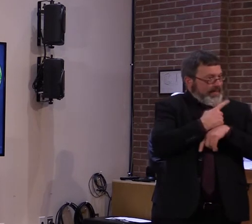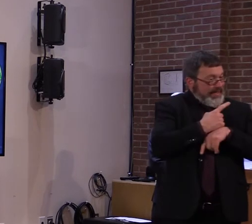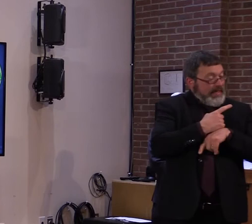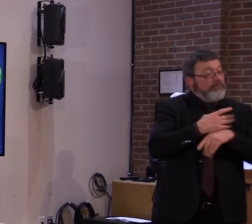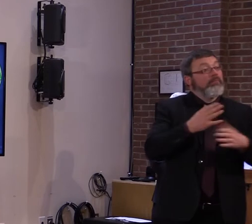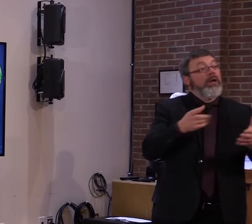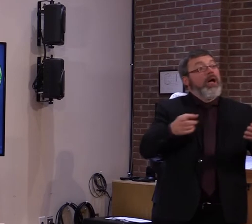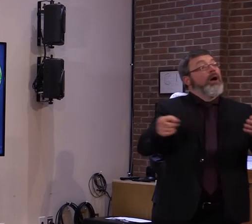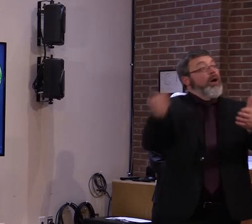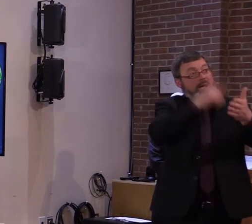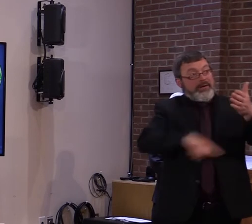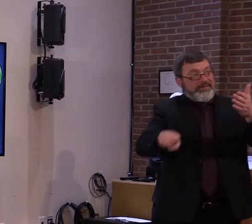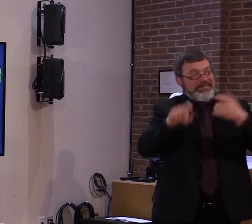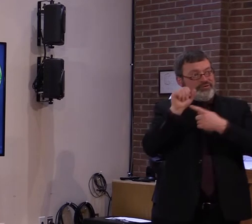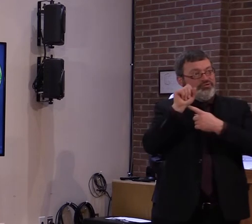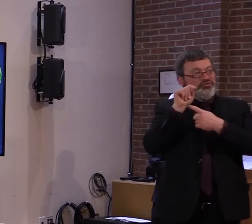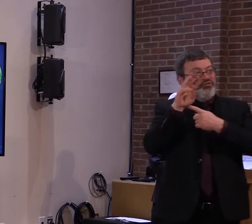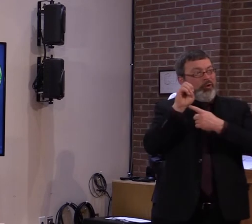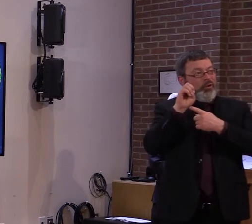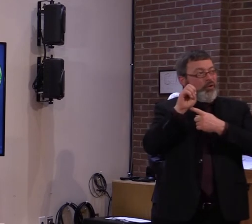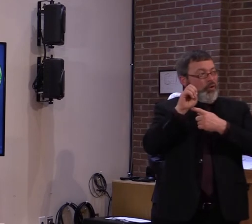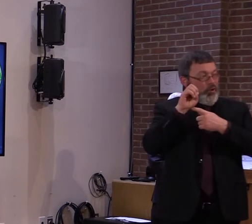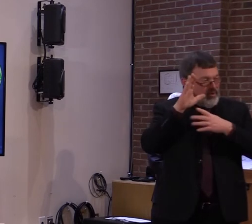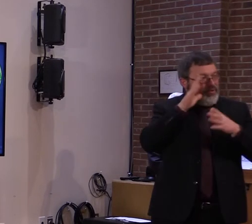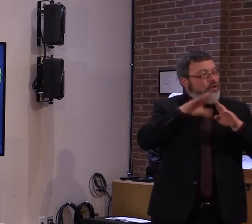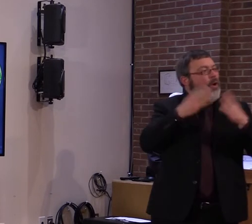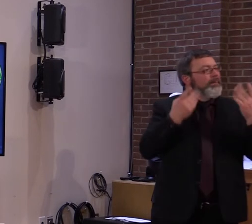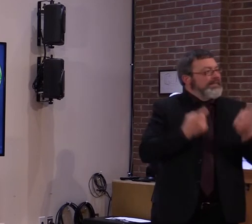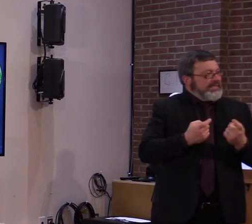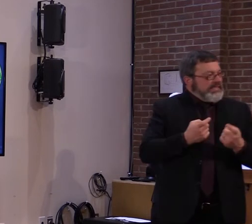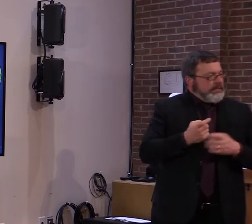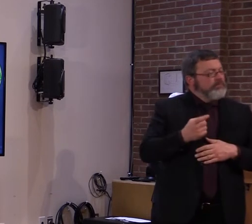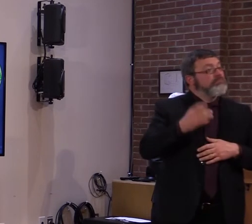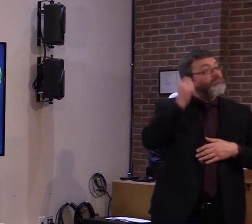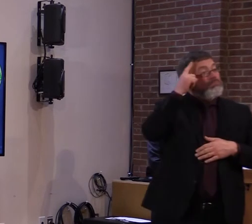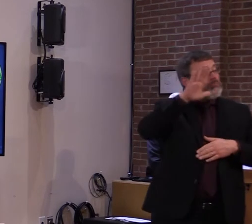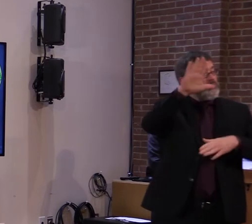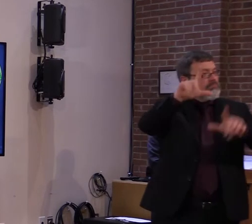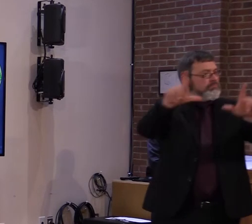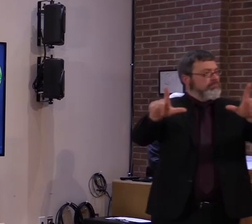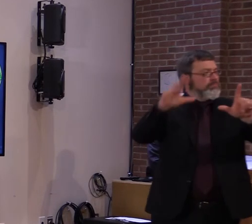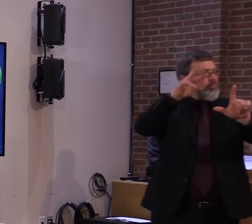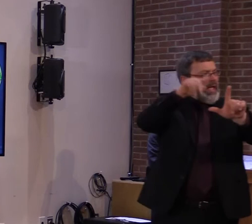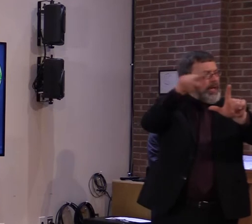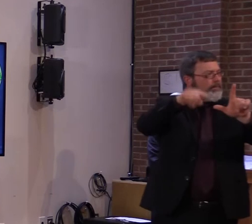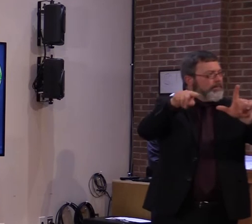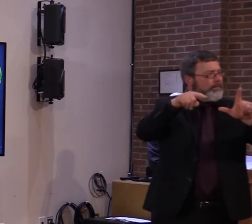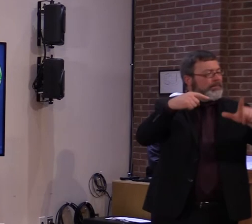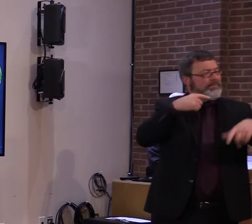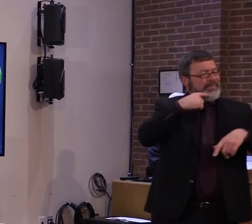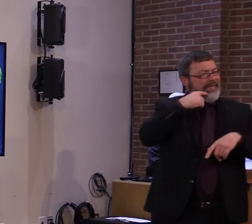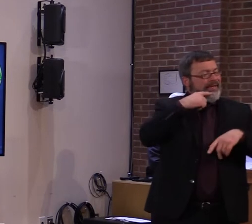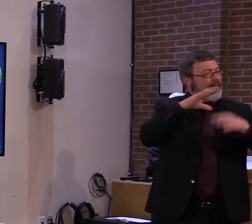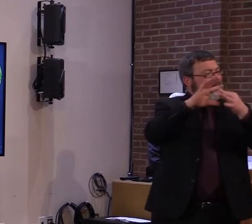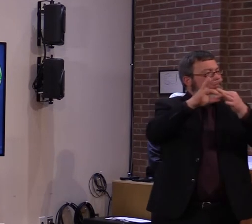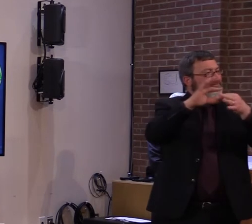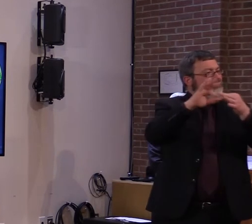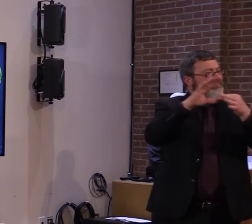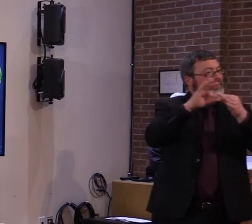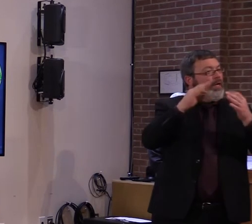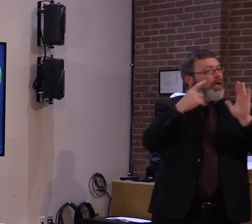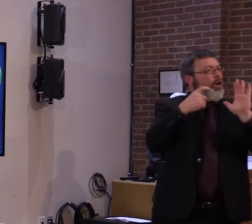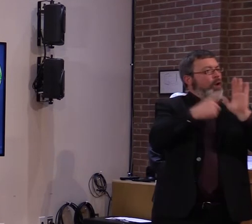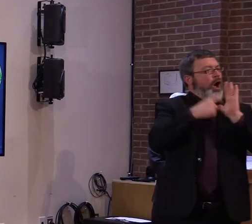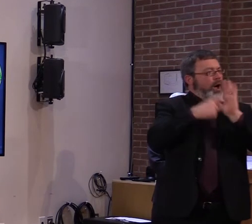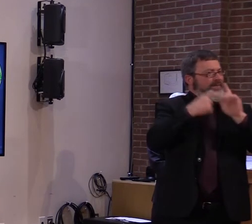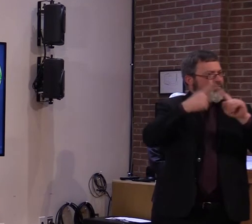Killington on the website has a quote mentioning that they're, given the nature of the requirements, I'll just read it here. It says they're unable to verify if visitors to the resort